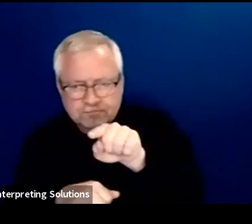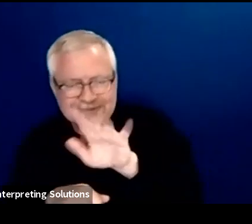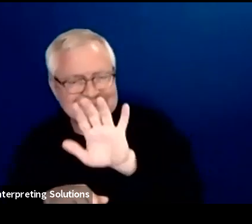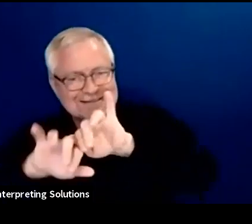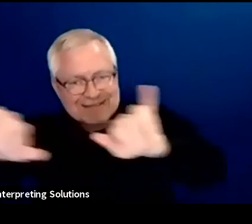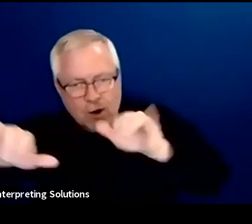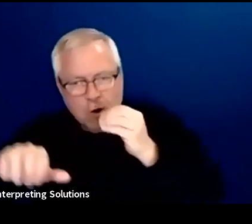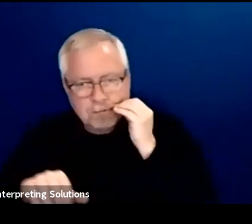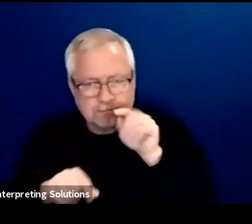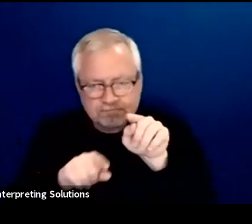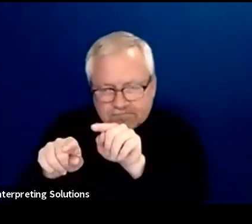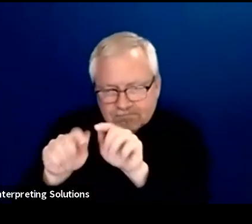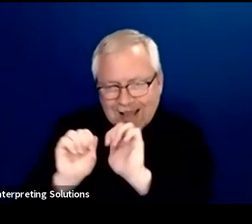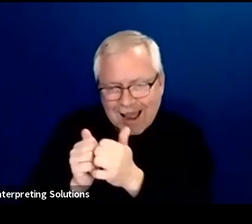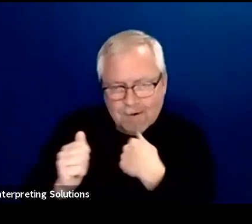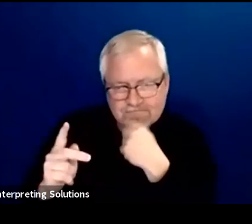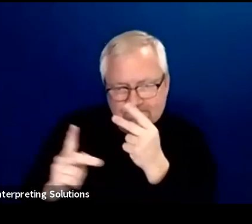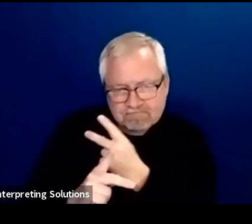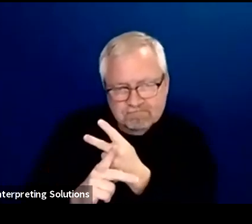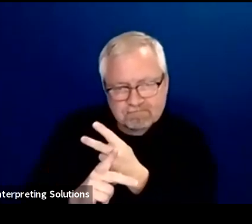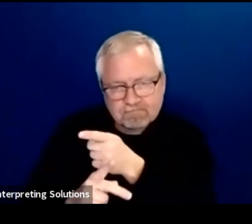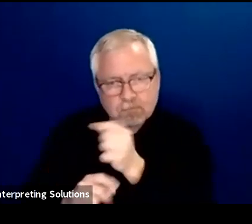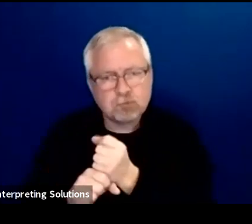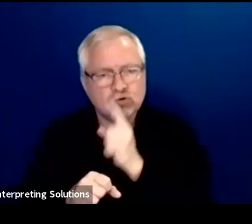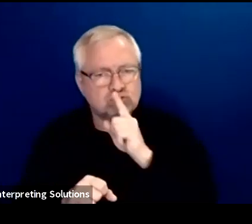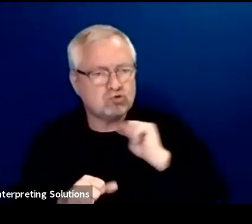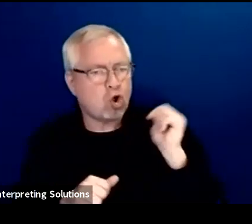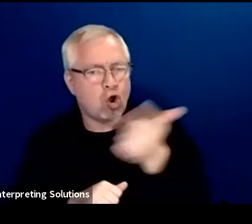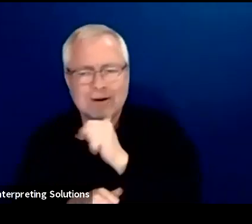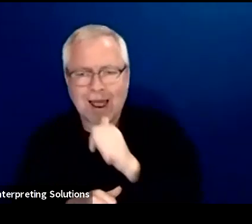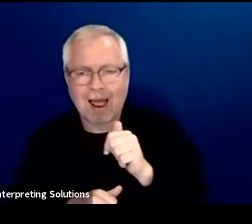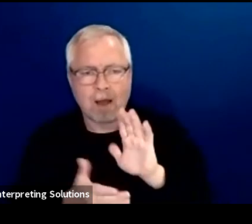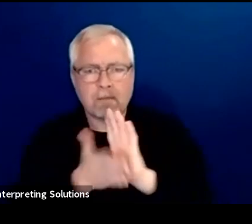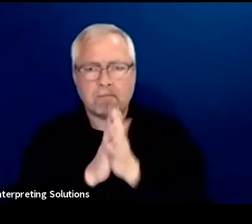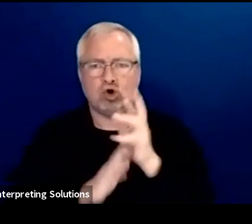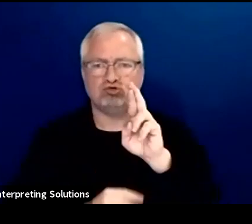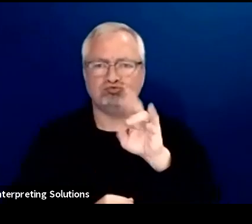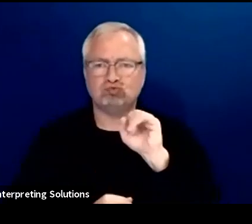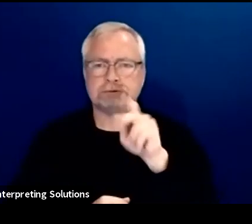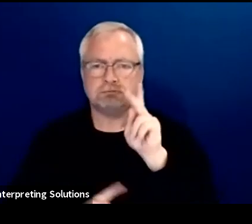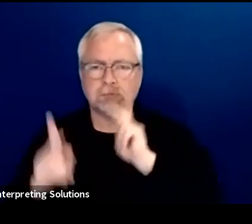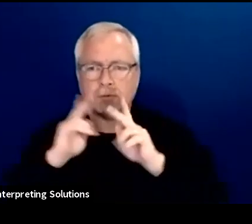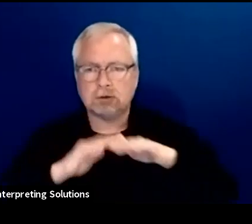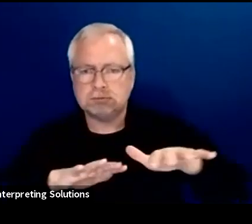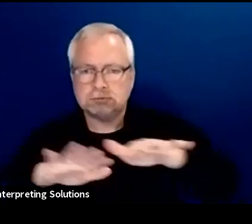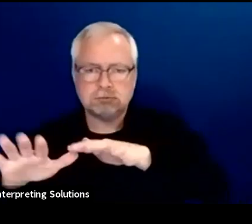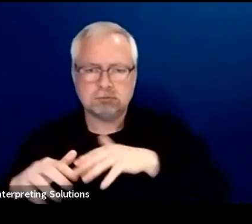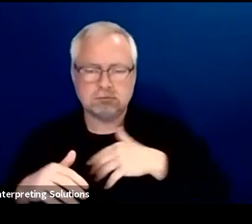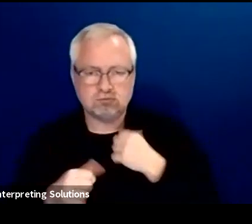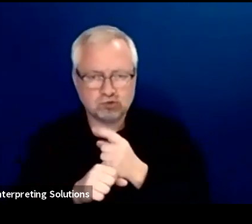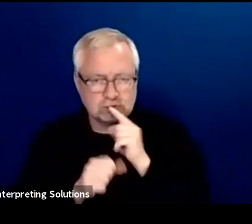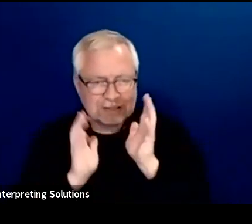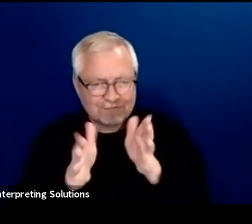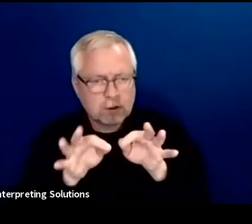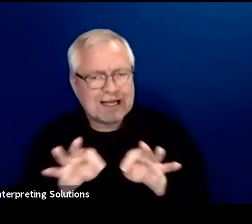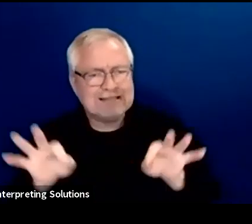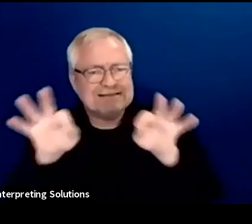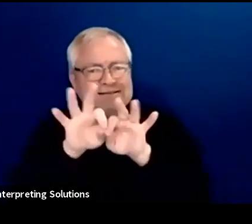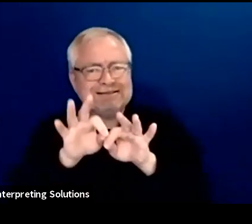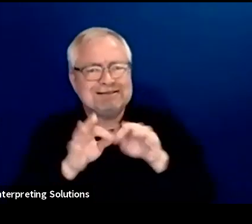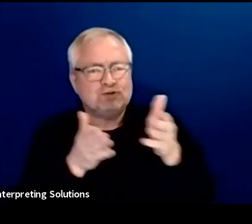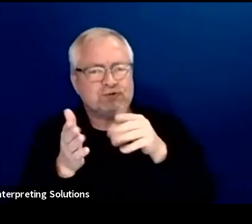we're not putting people at risk, both keeping the essential services open and distancing people. So I'm in absolute agreement of that. We need to get people